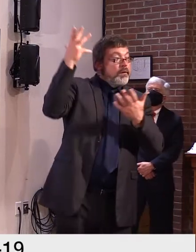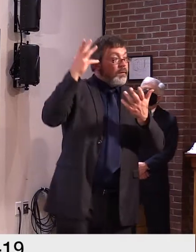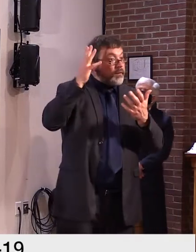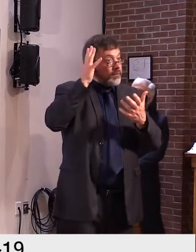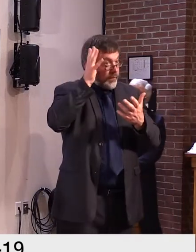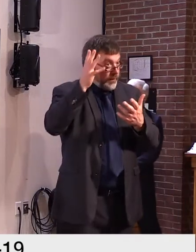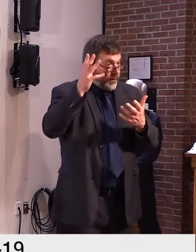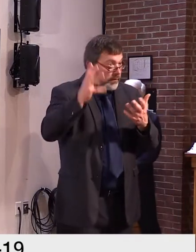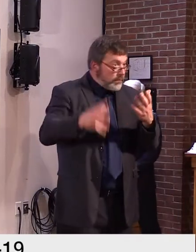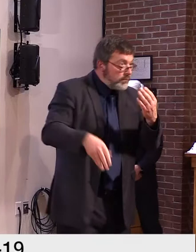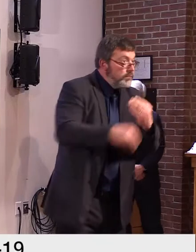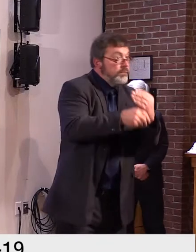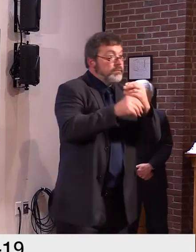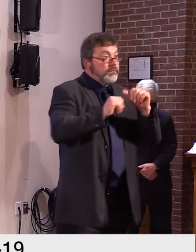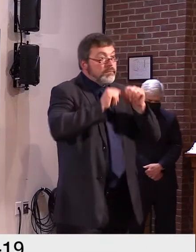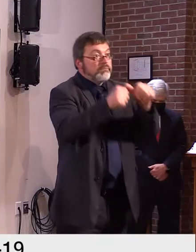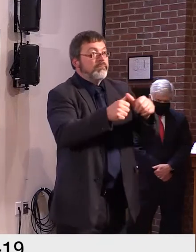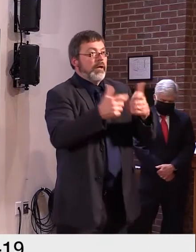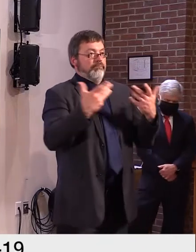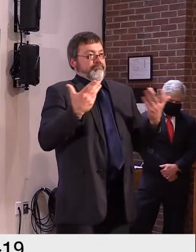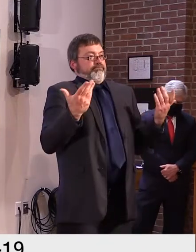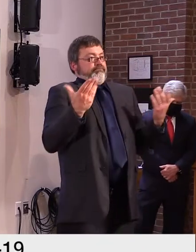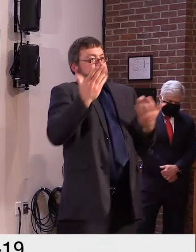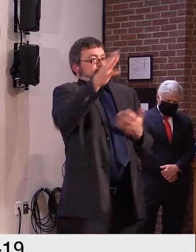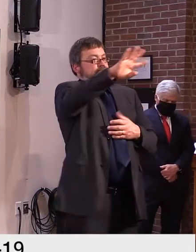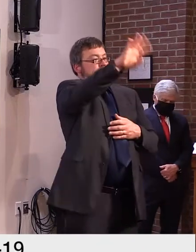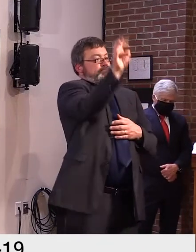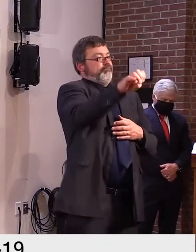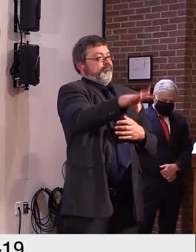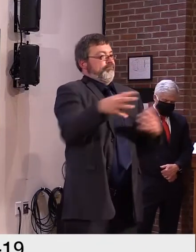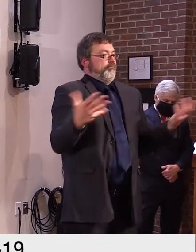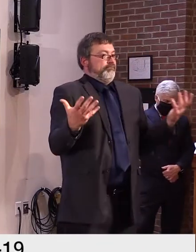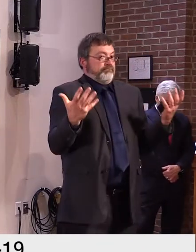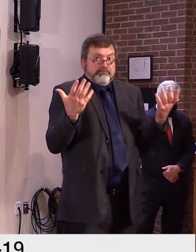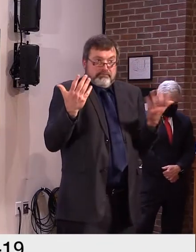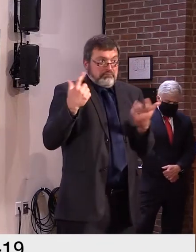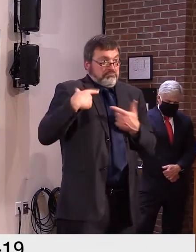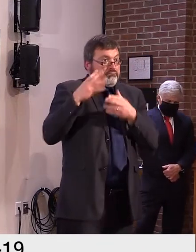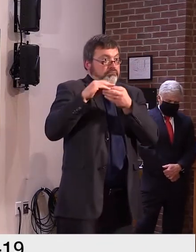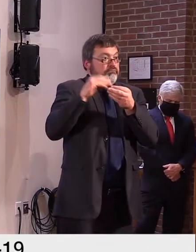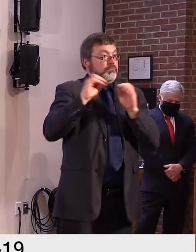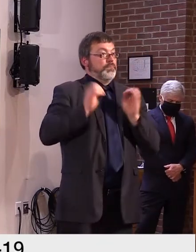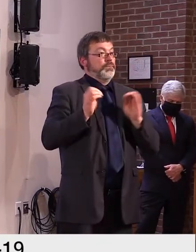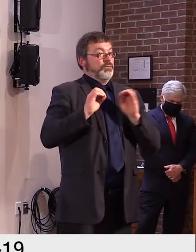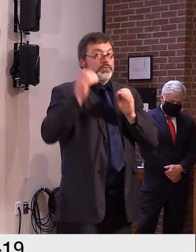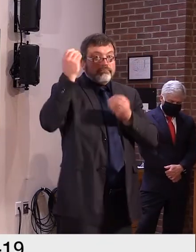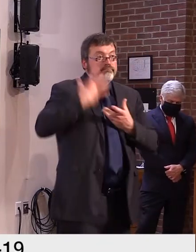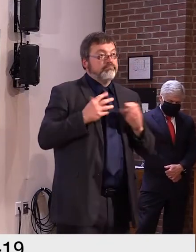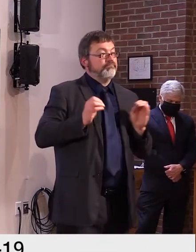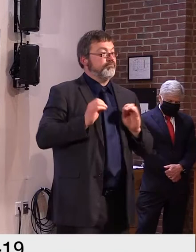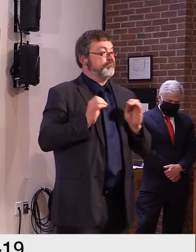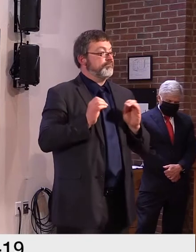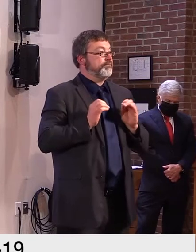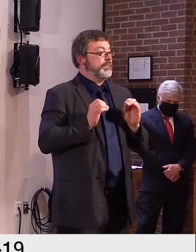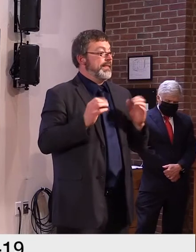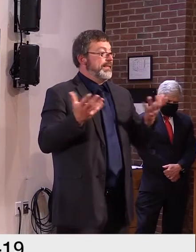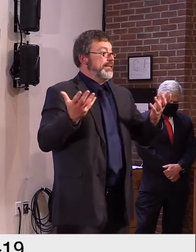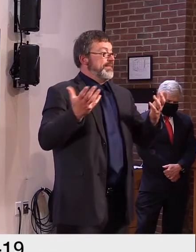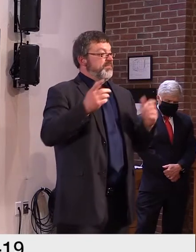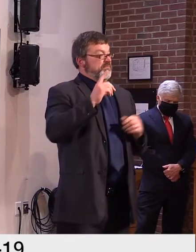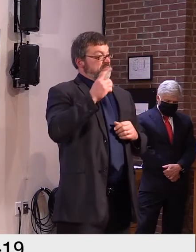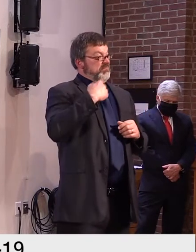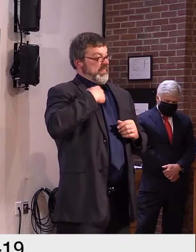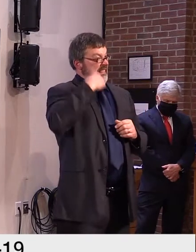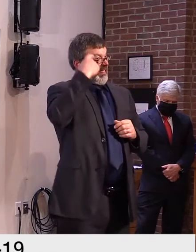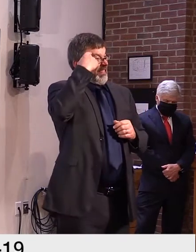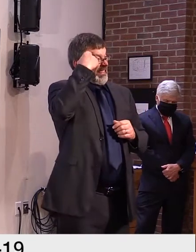or whether there's additional benefits that are going to come out. You know, that really all depends on how things shake out